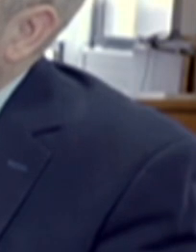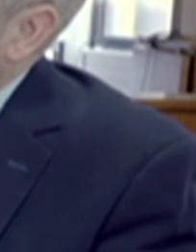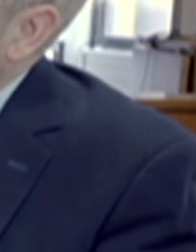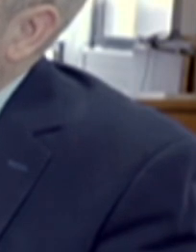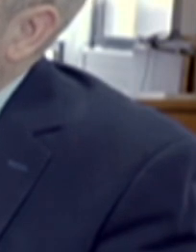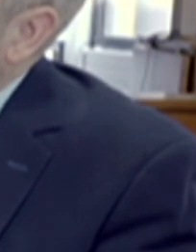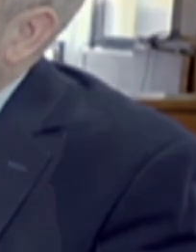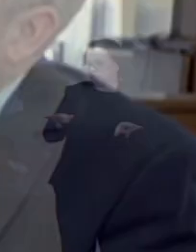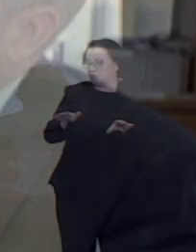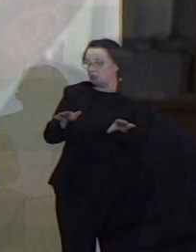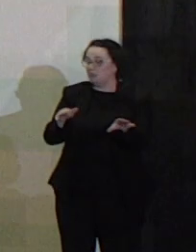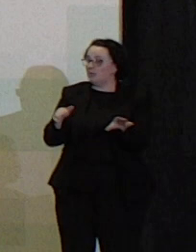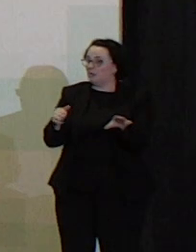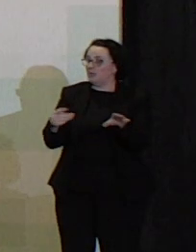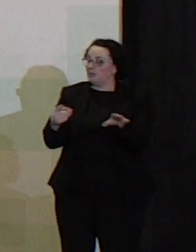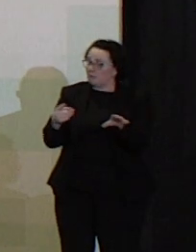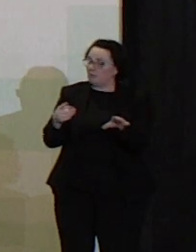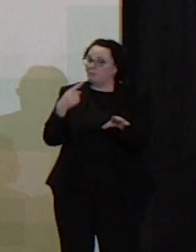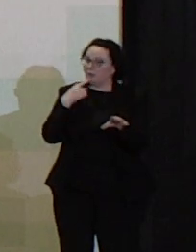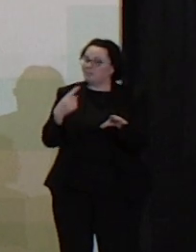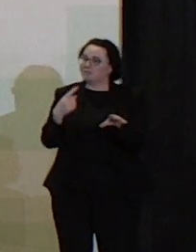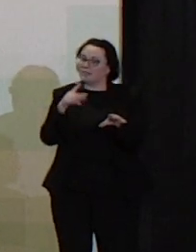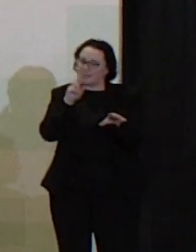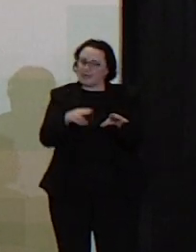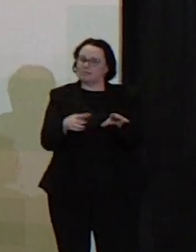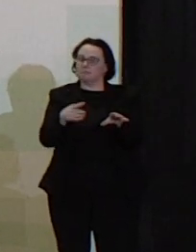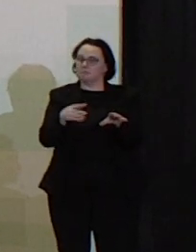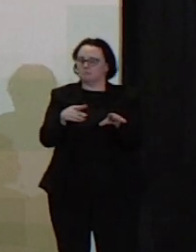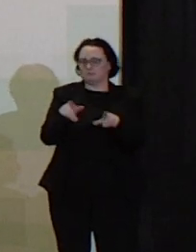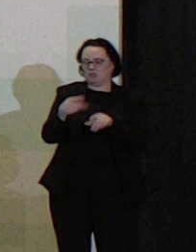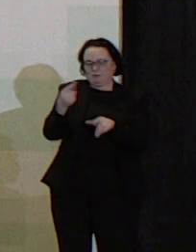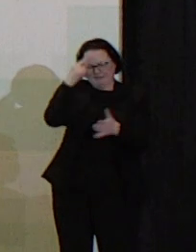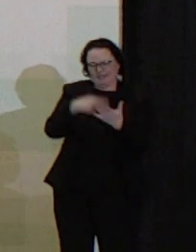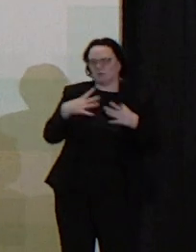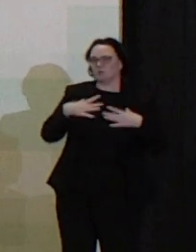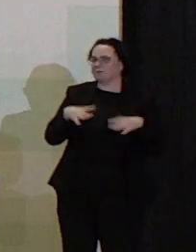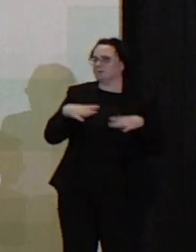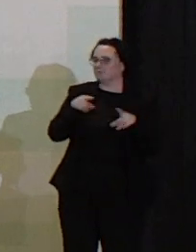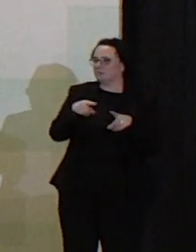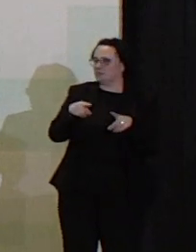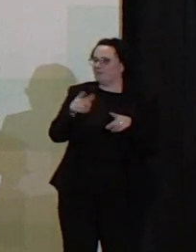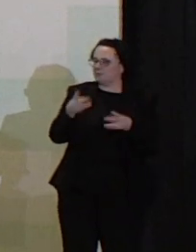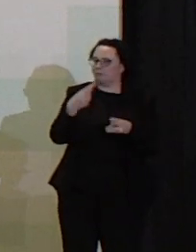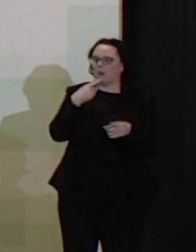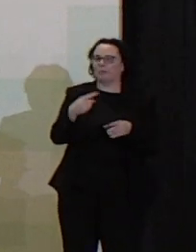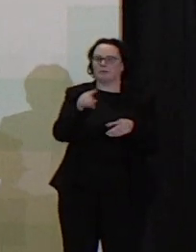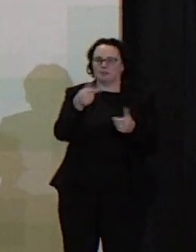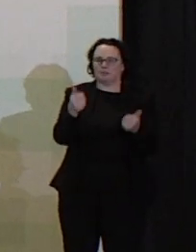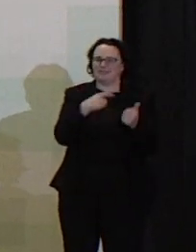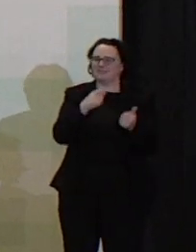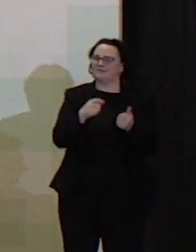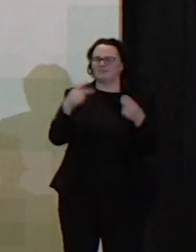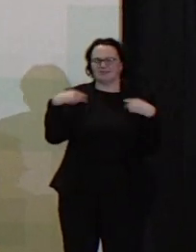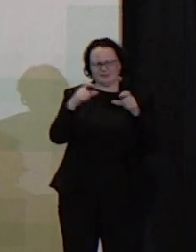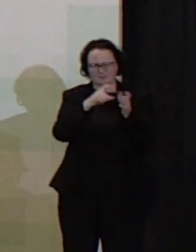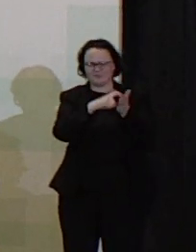legislation despite there being opt-outs in the legislation to allow couples to decide otherwise, because the court found the language in 41 was such